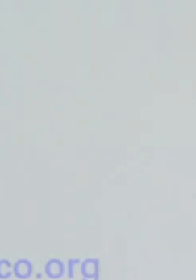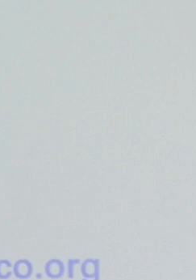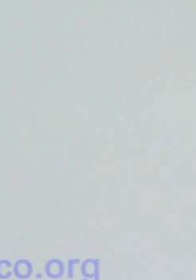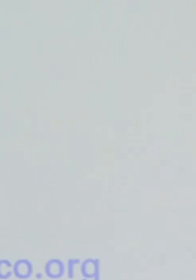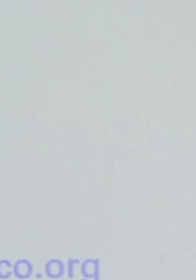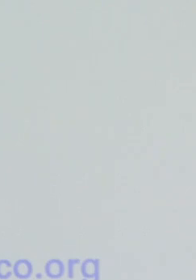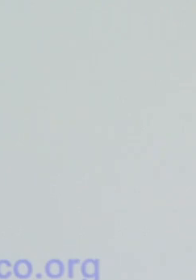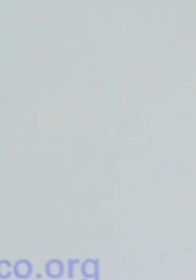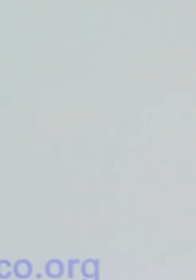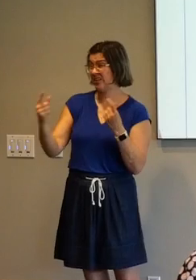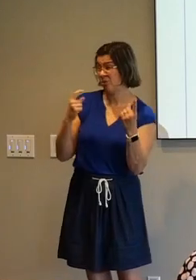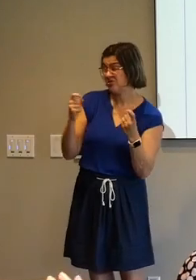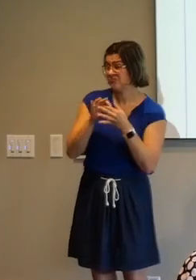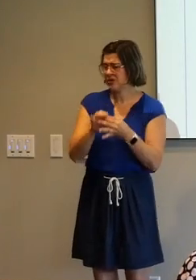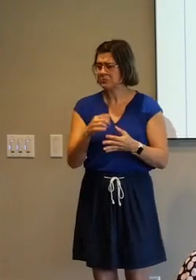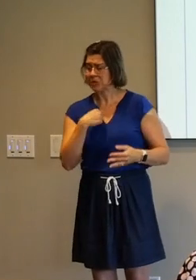eligibility?